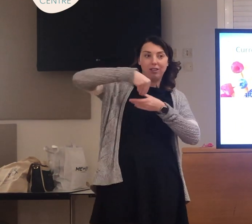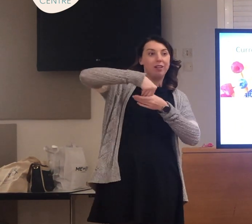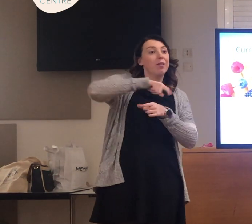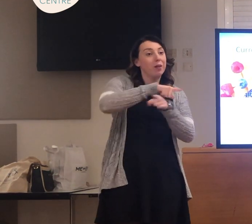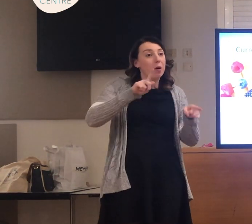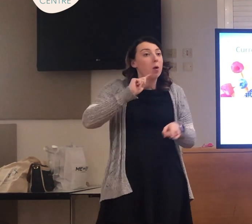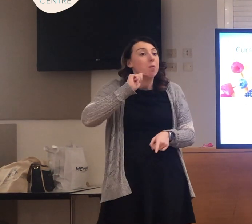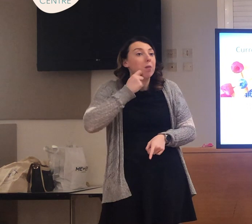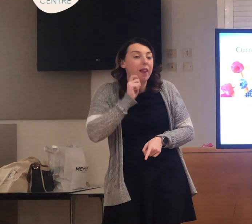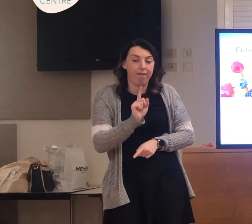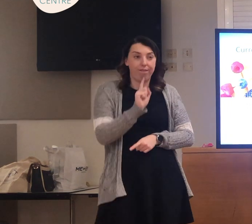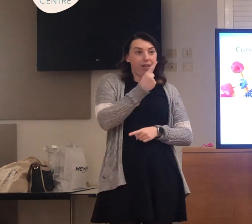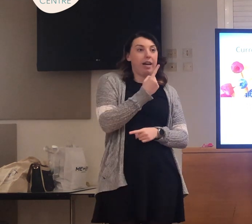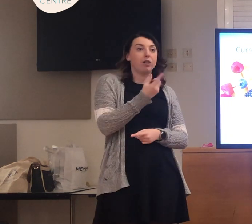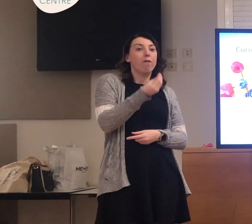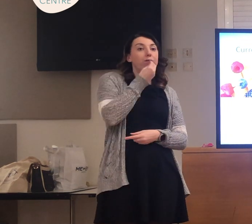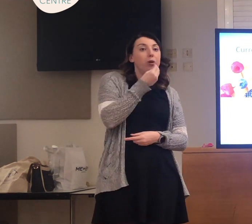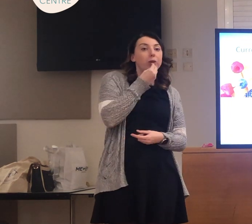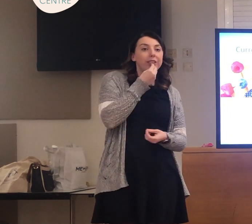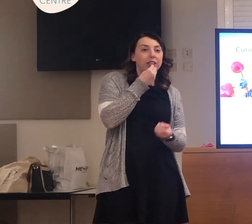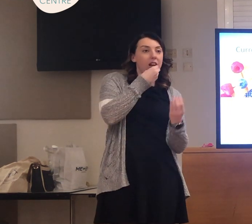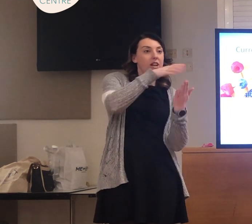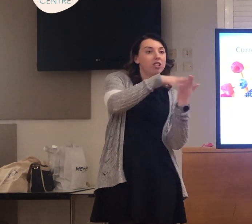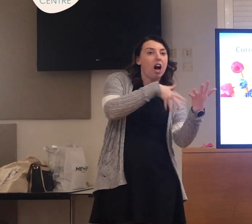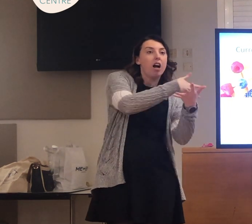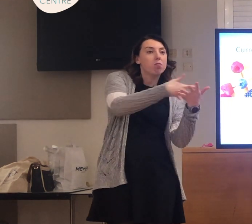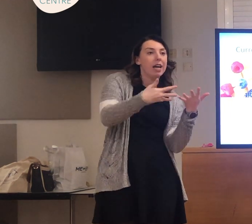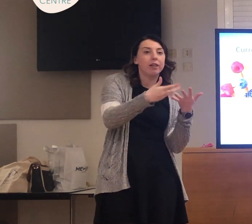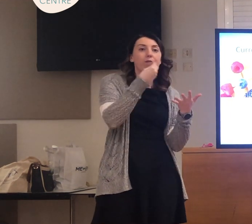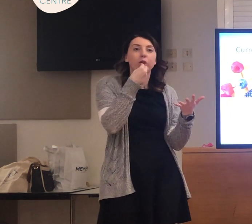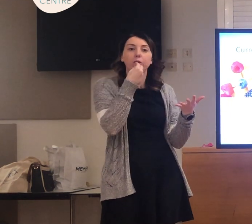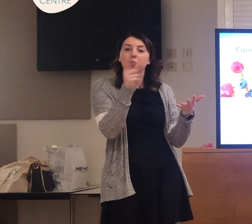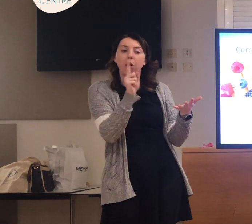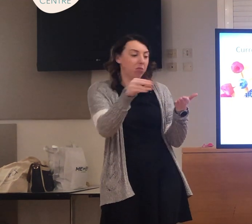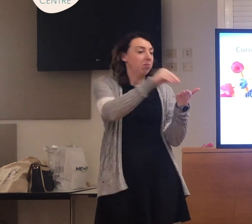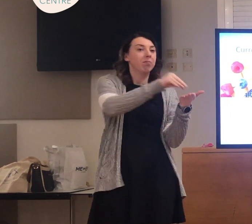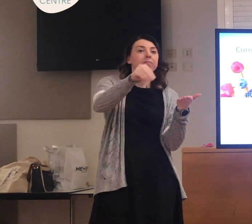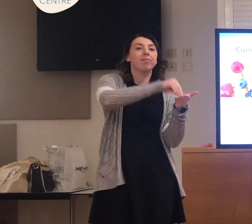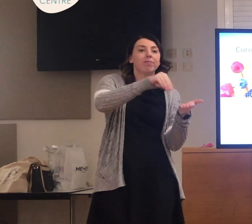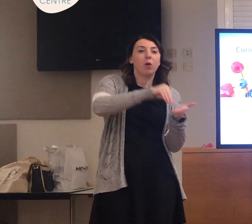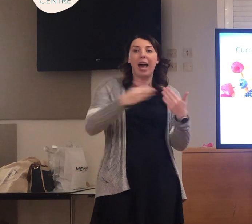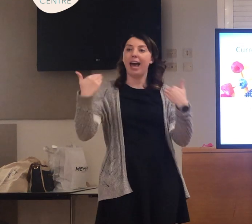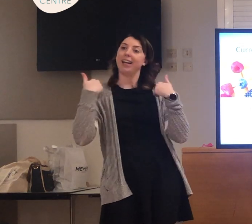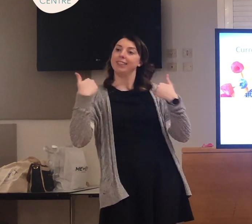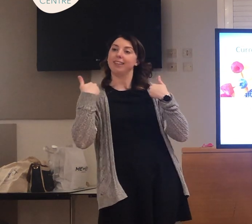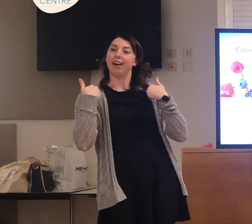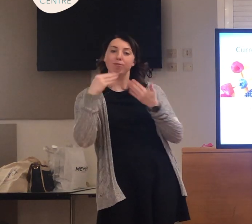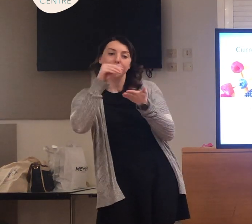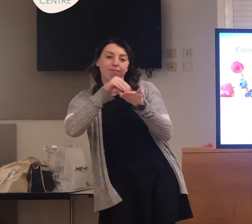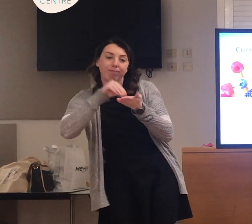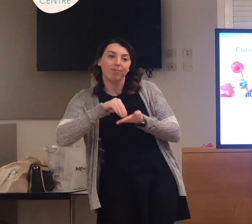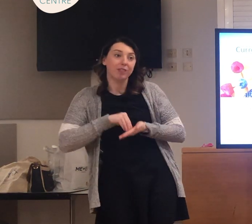food and an activity diary for me. And I guarantee all of you would probably